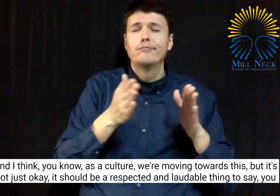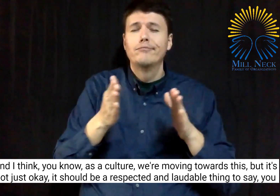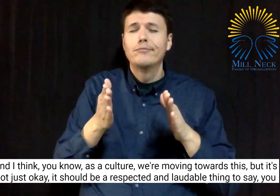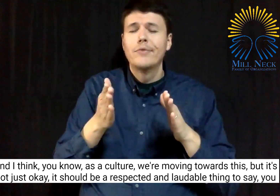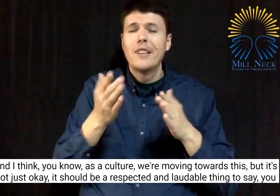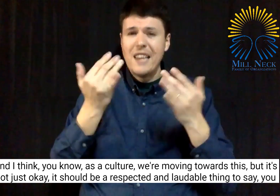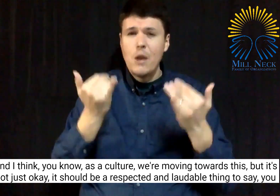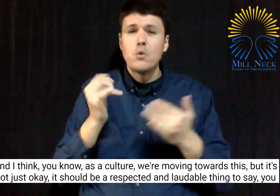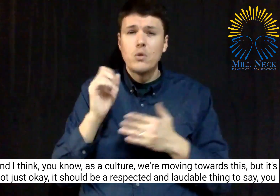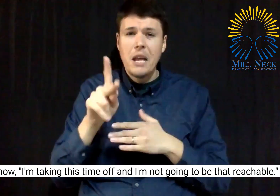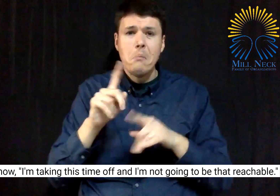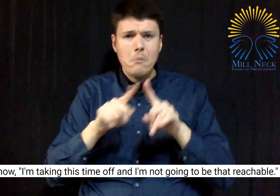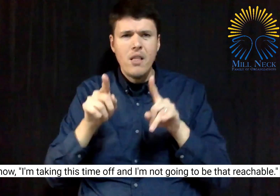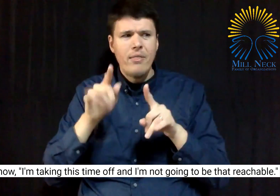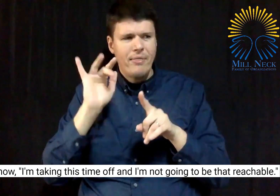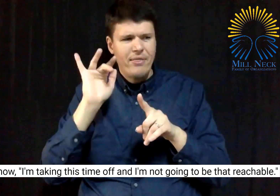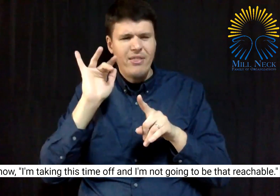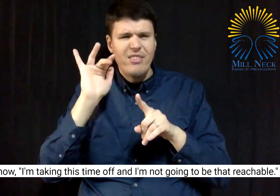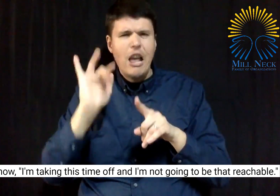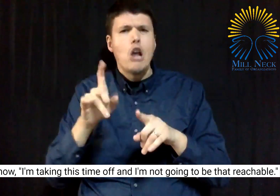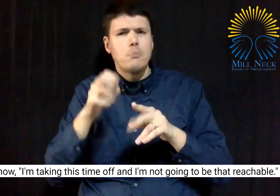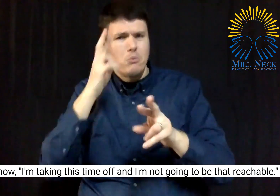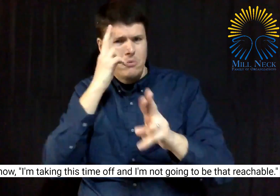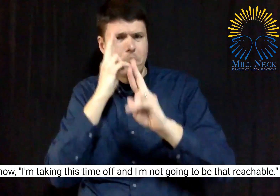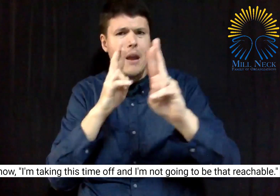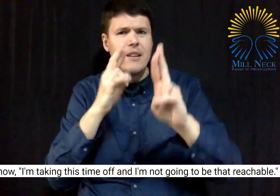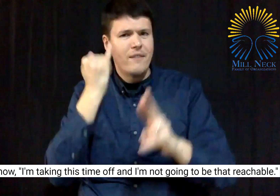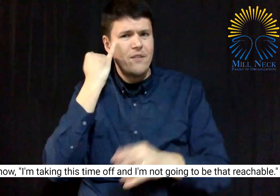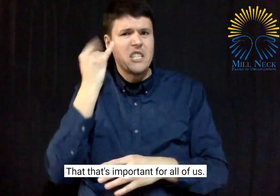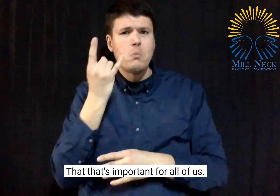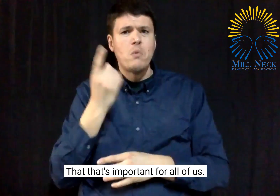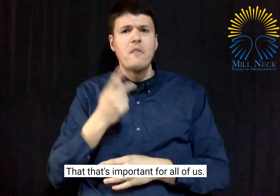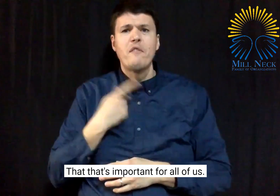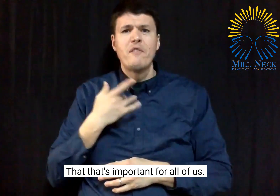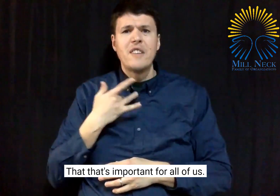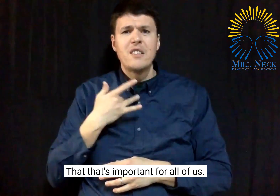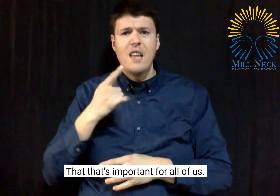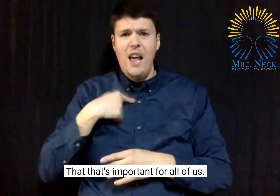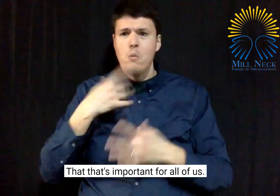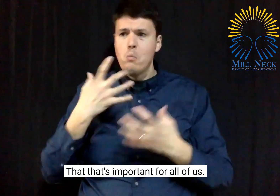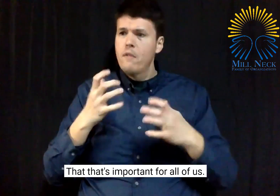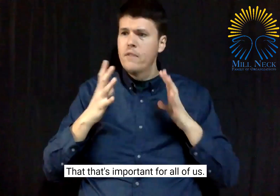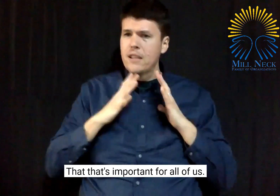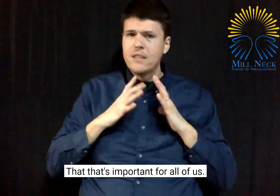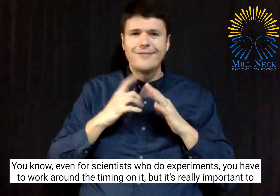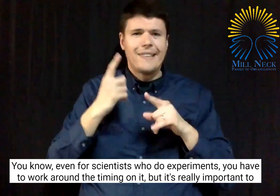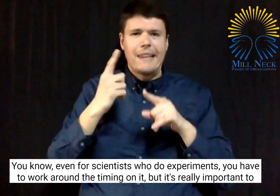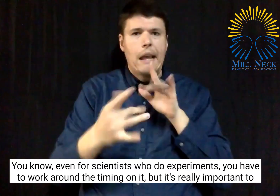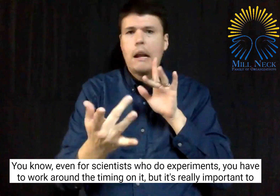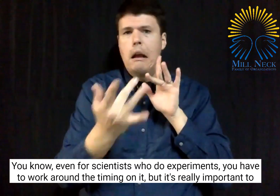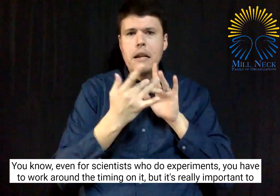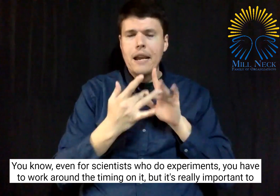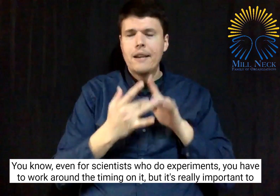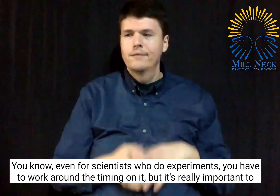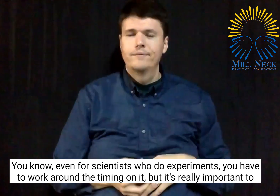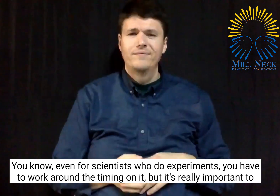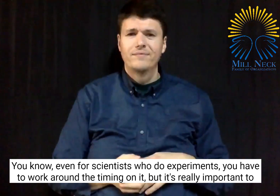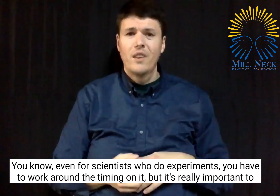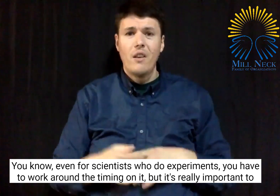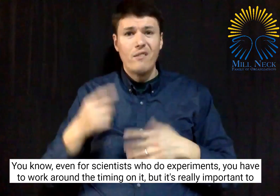to say, I'm taking this time off and I'm not going to be that reachable. That's important for all of us. Even for scientists who experiment,